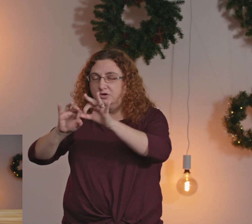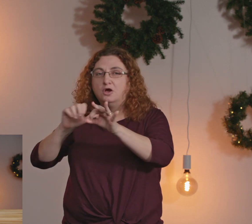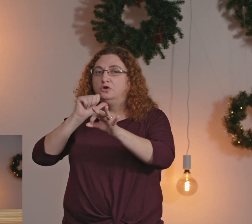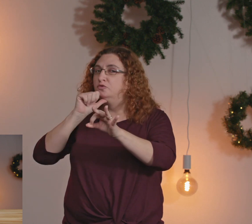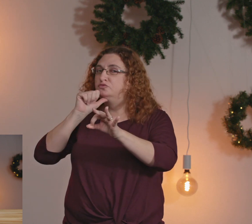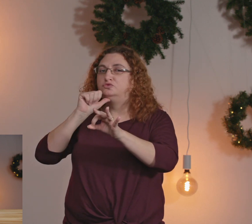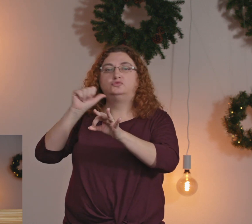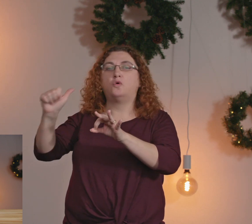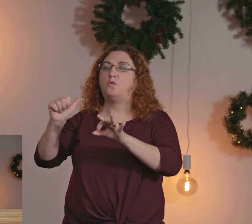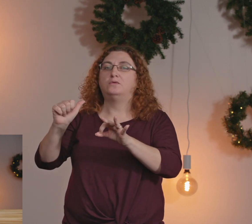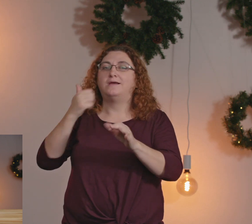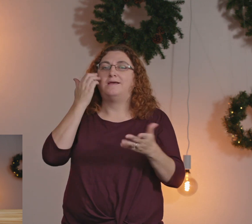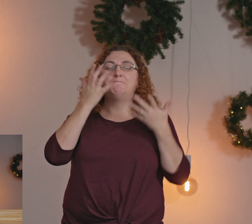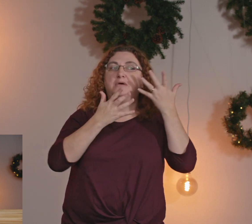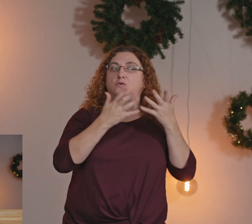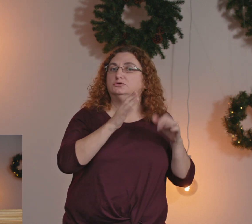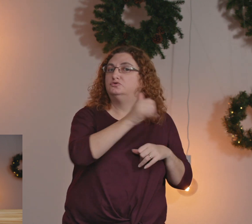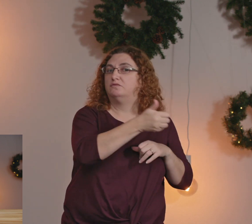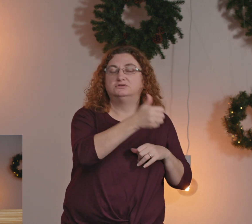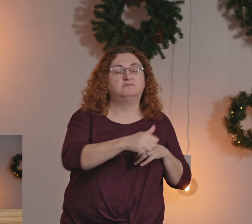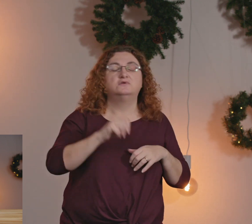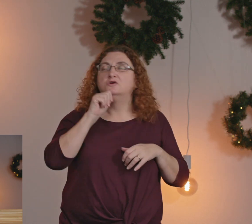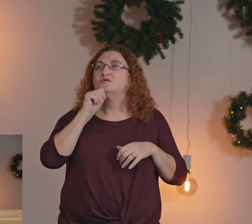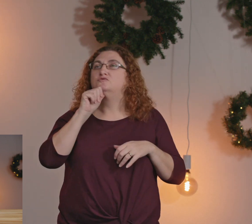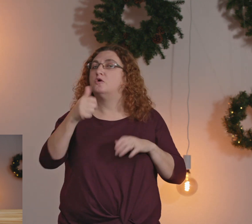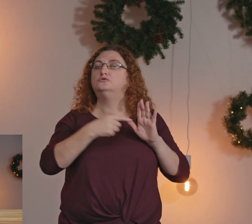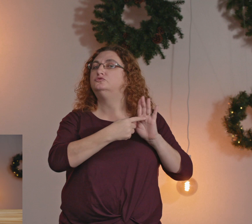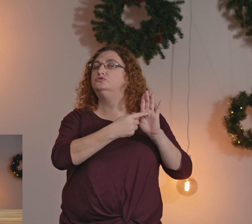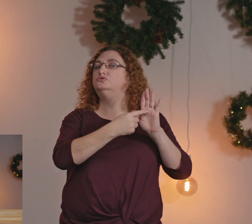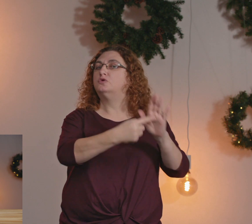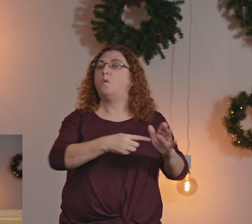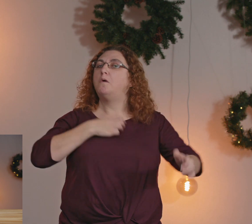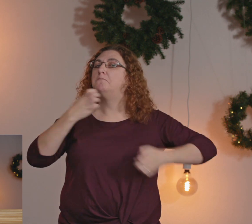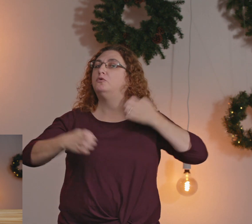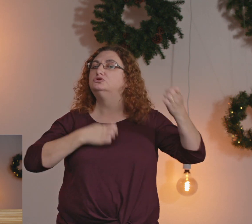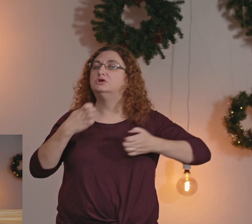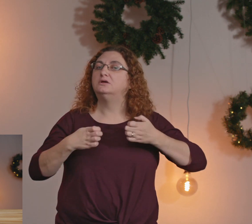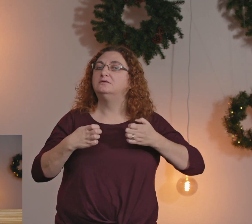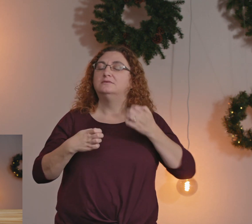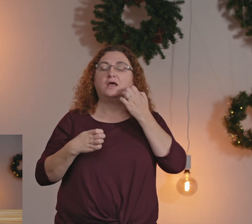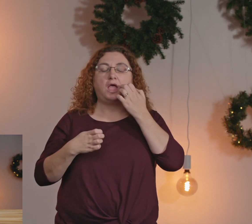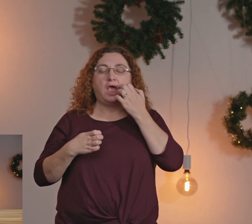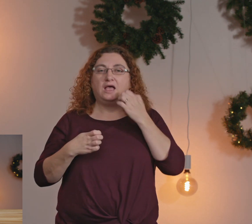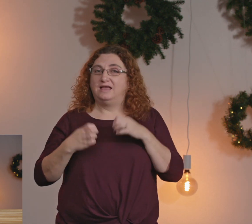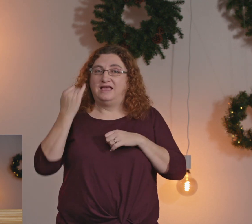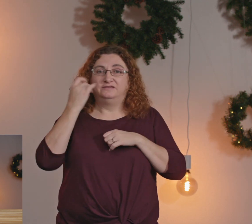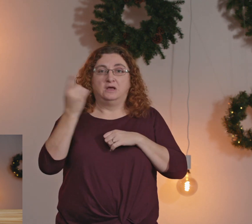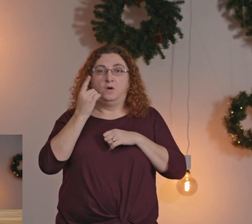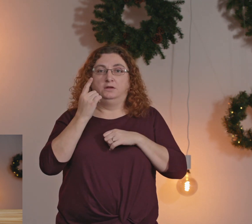degrade yourself, you do not act like a fool, you do not show massive emotion to someone who is beneath you